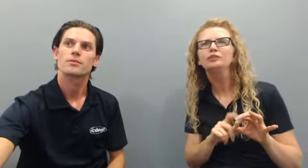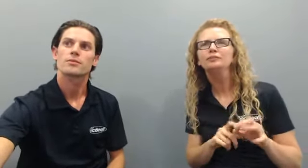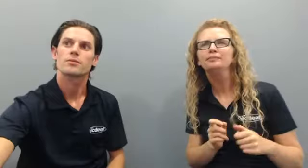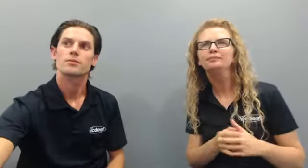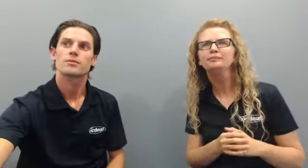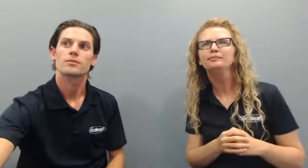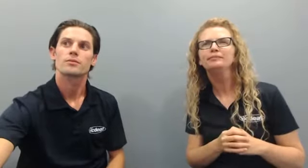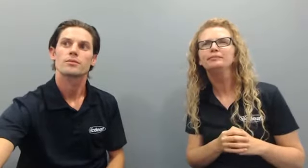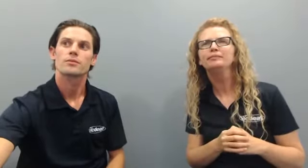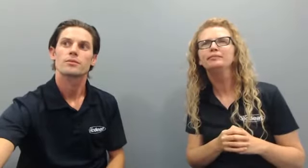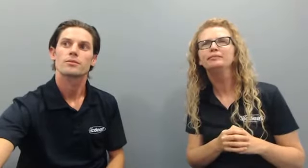Another question.